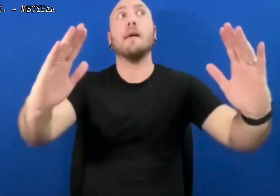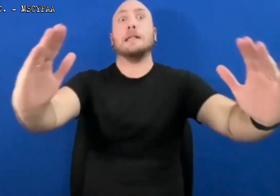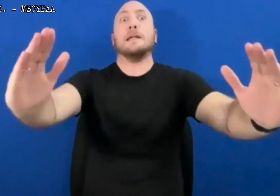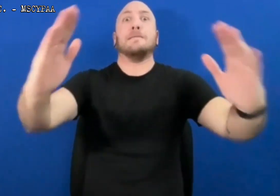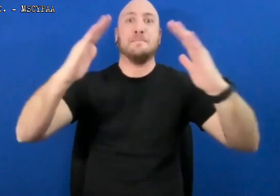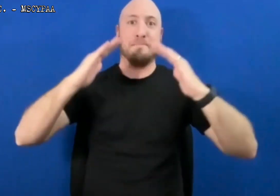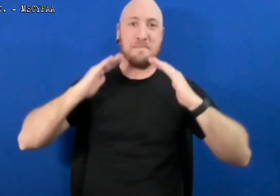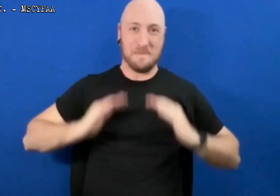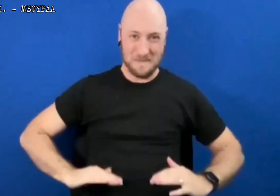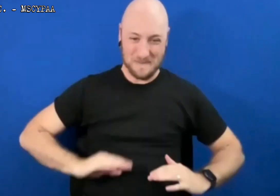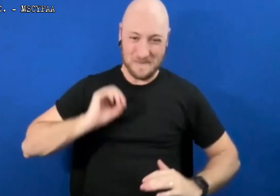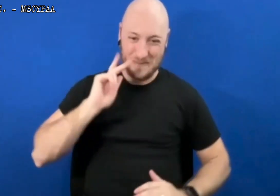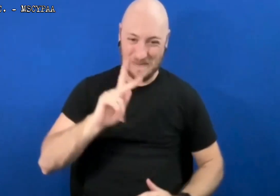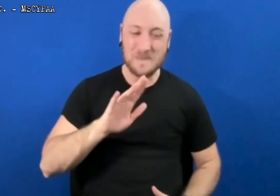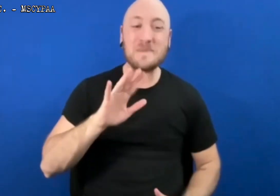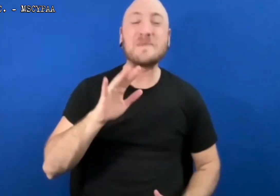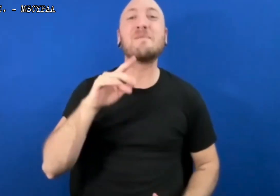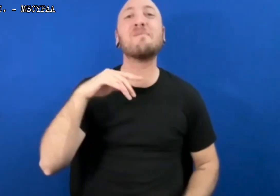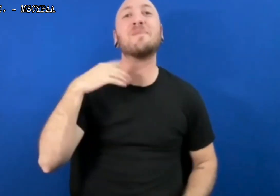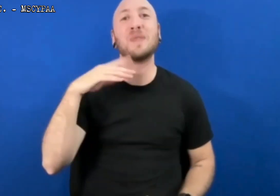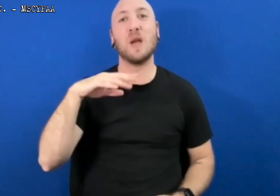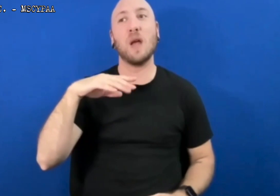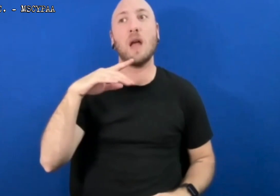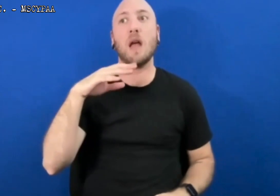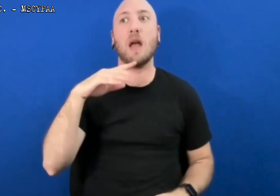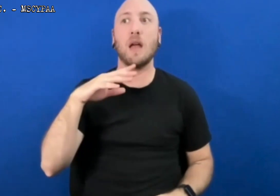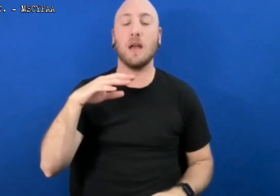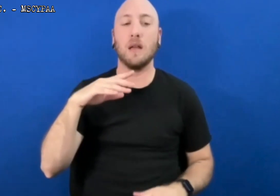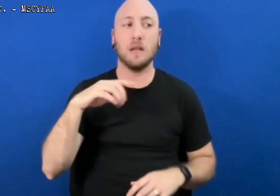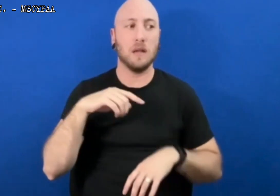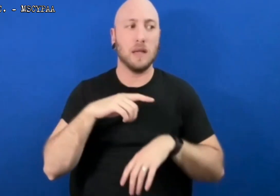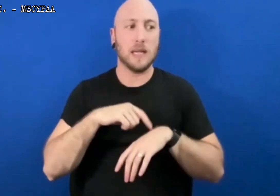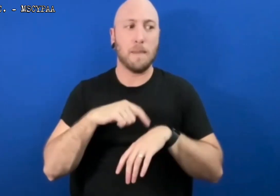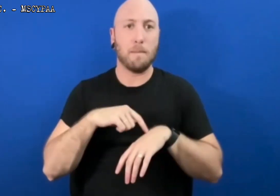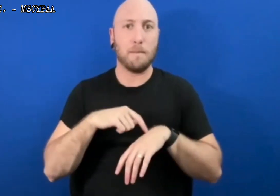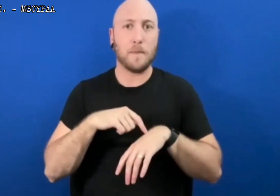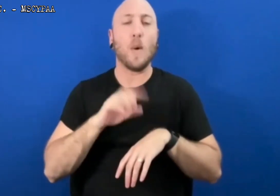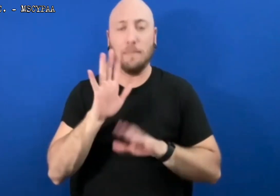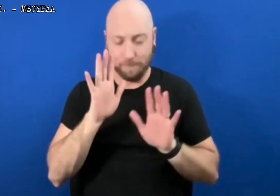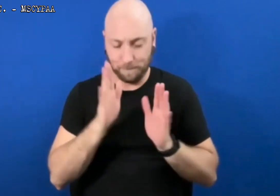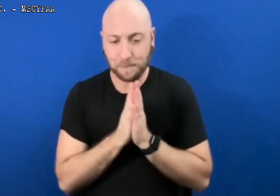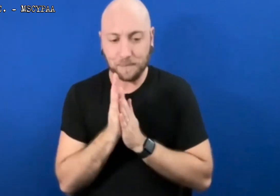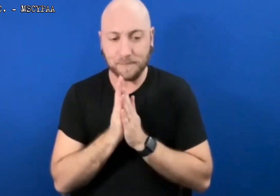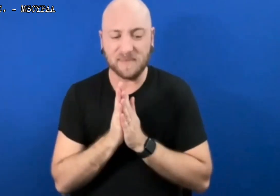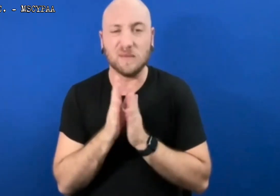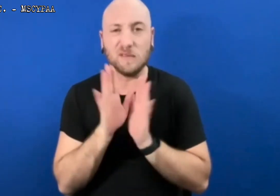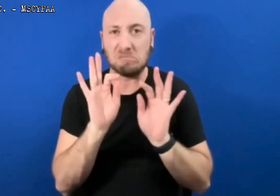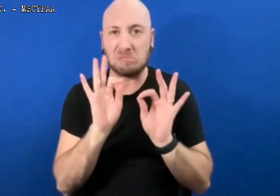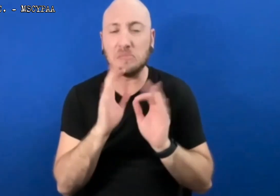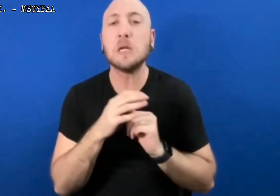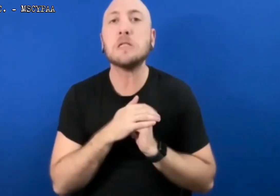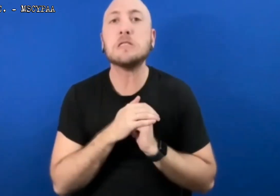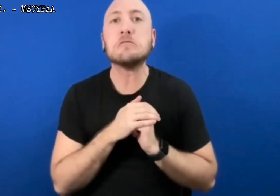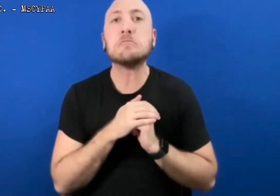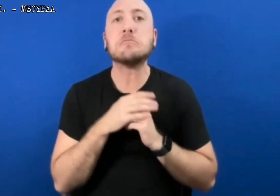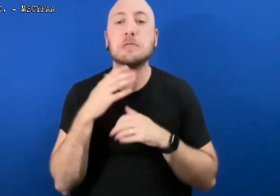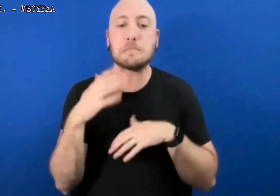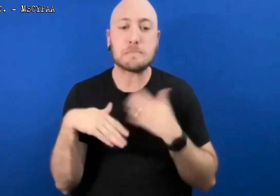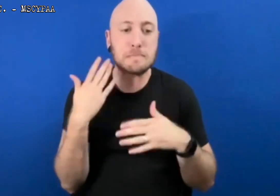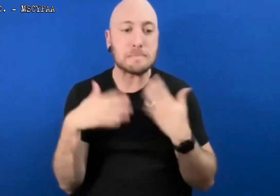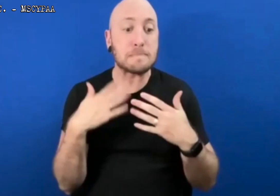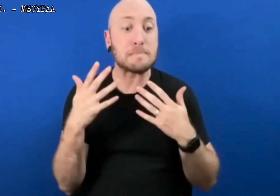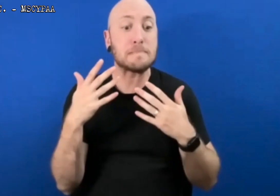forward, I ended up let me just look at the time here. Okay, so fast forward, I ended up